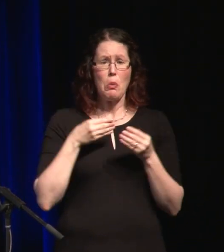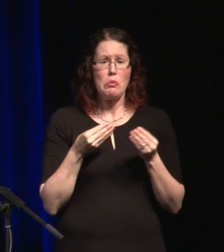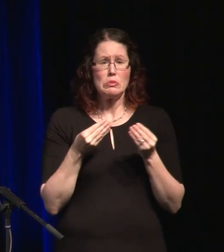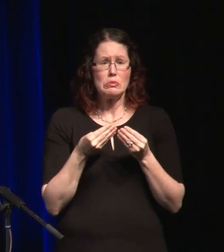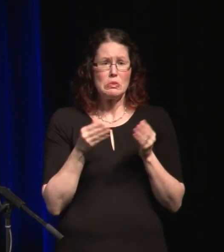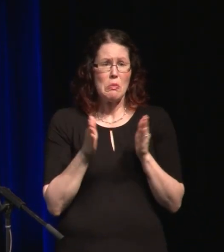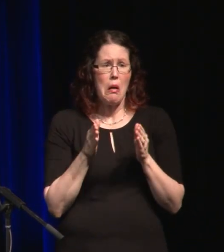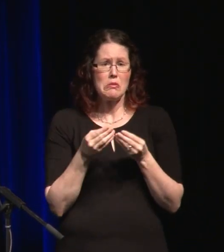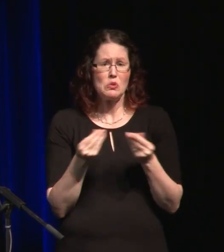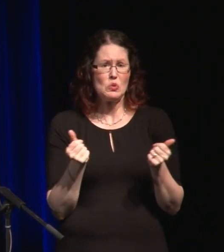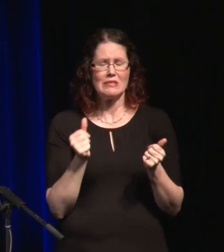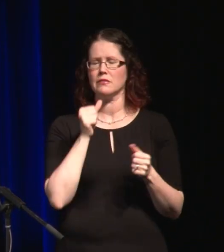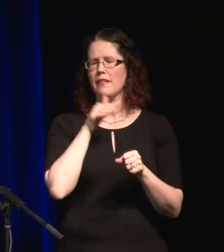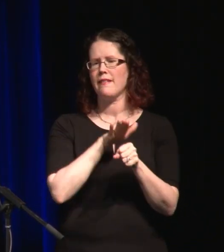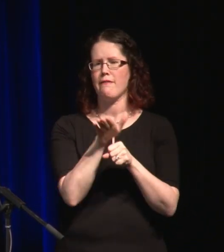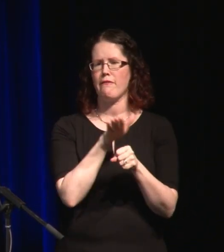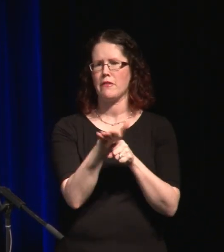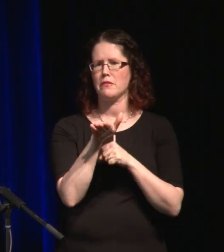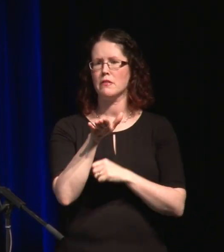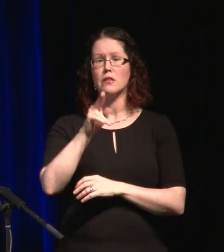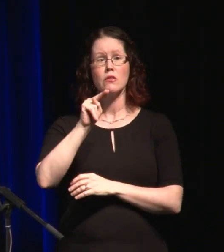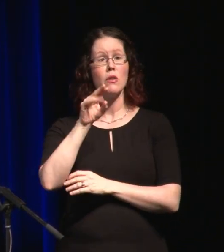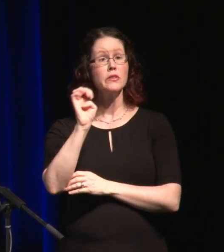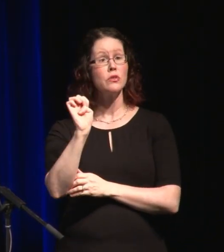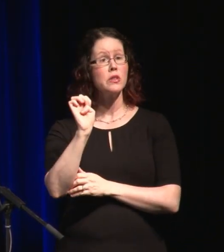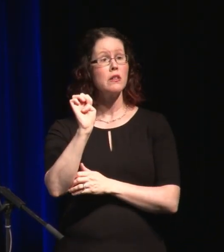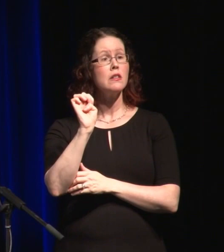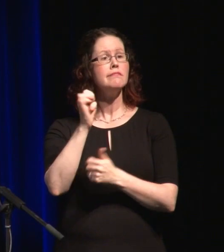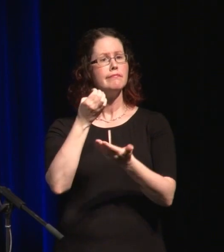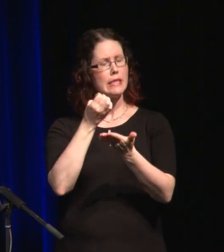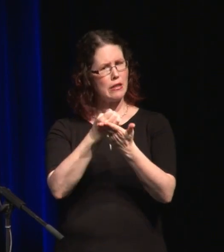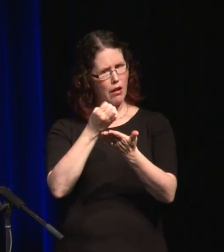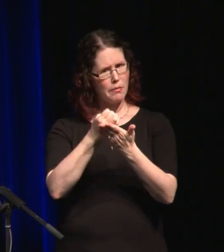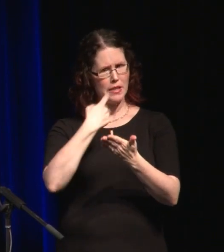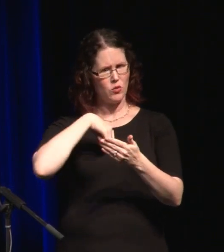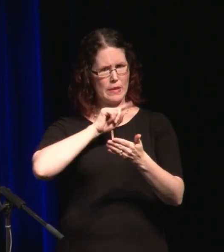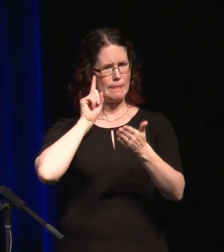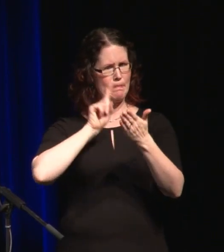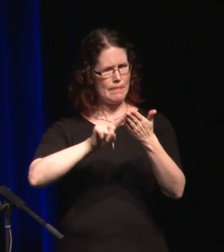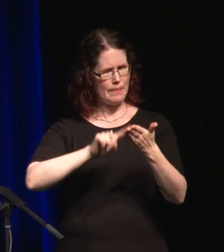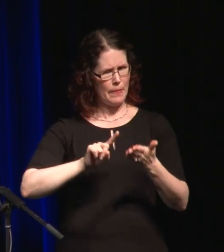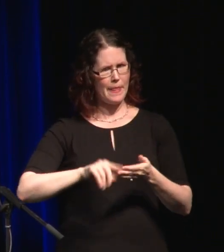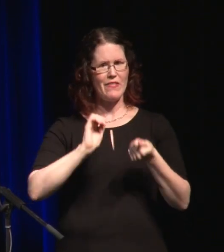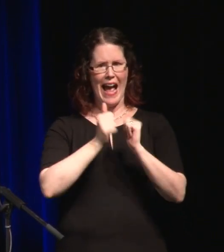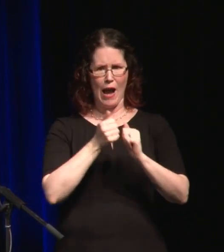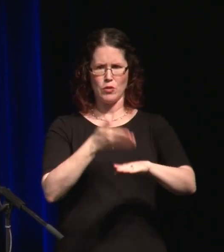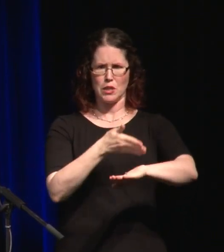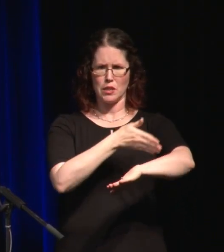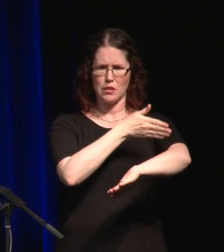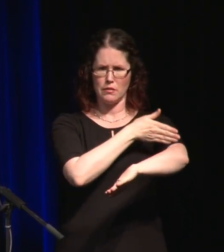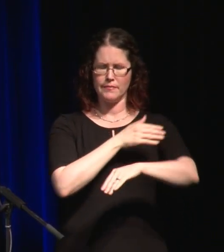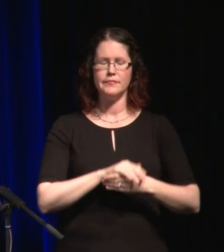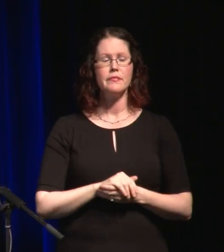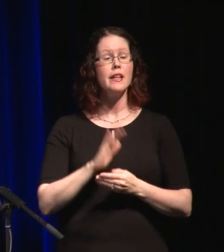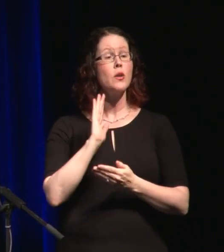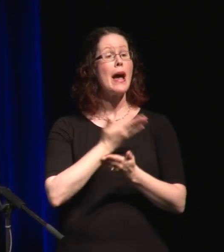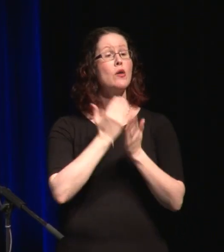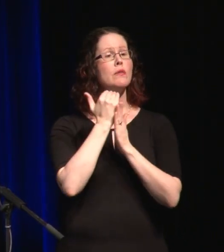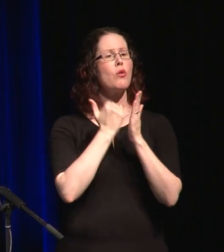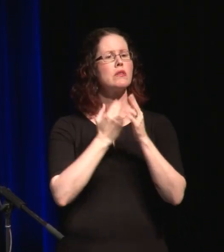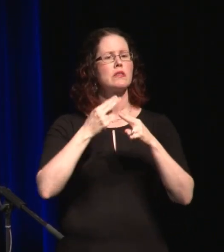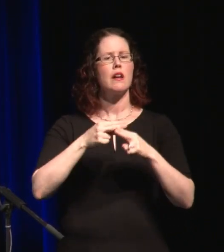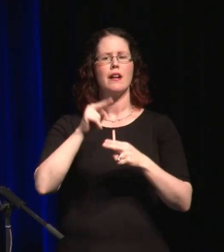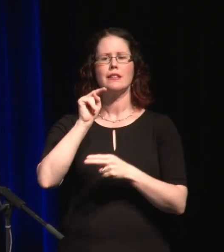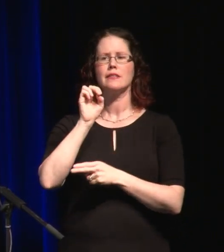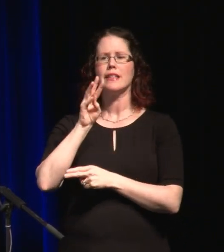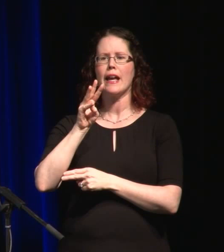to make a radical change, and that is why our report was called, Now or Never, an urgent call to action